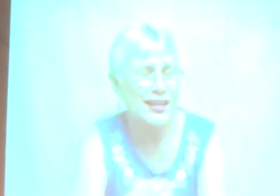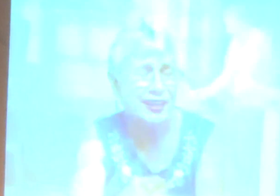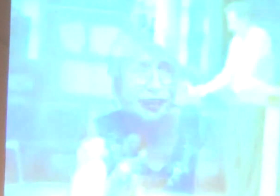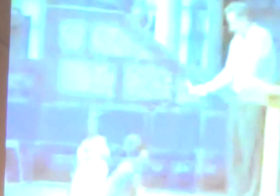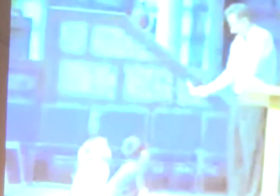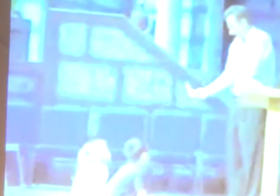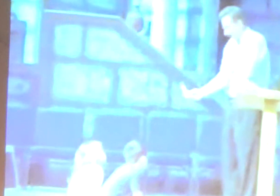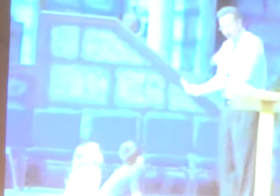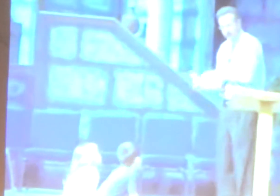years.